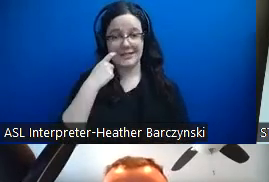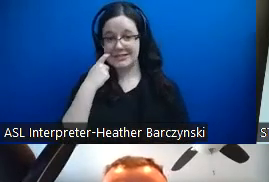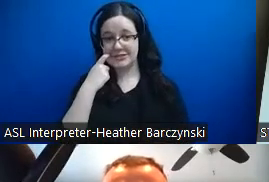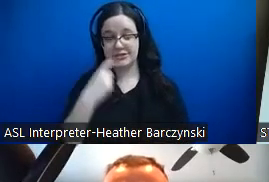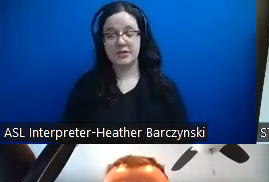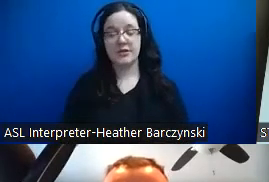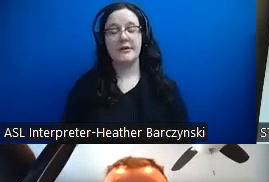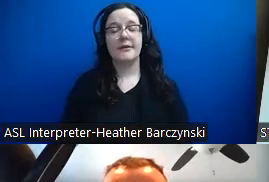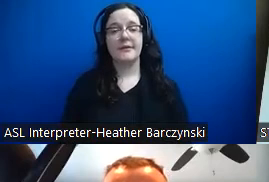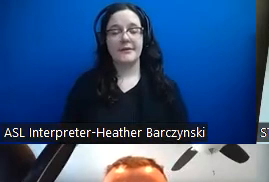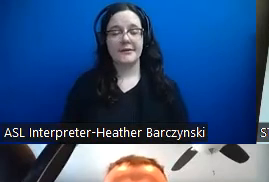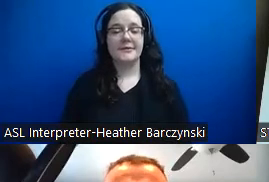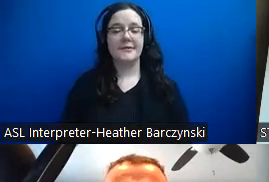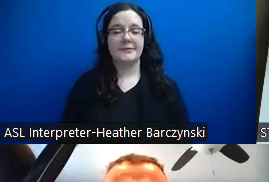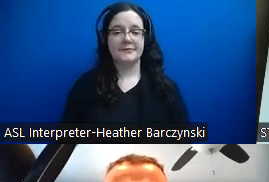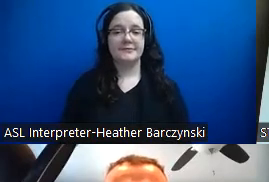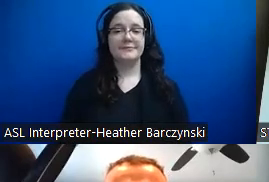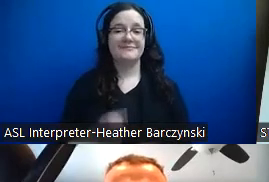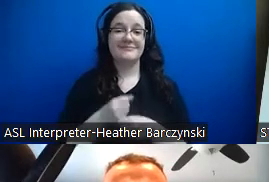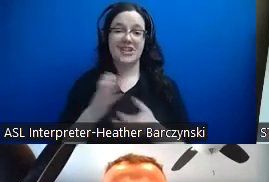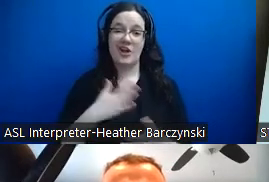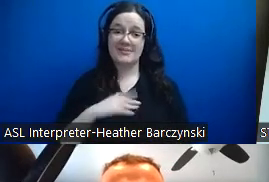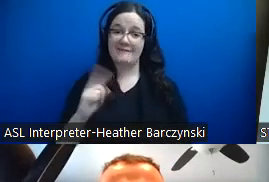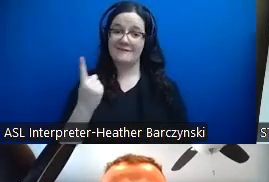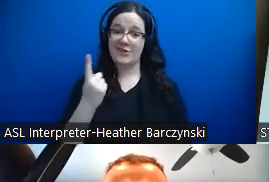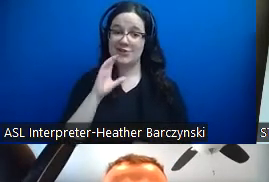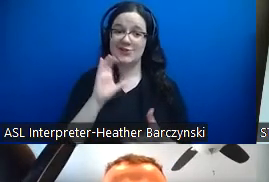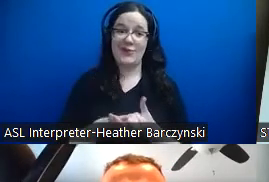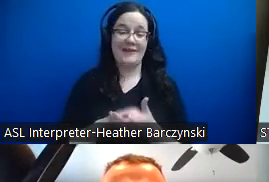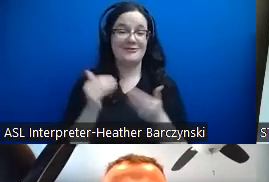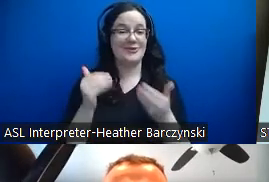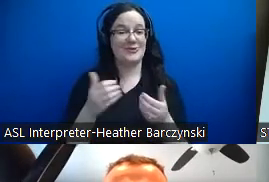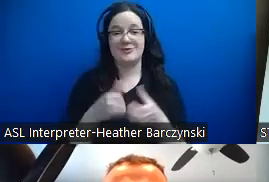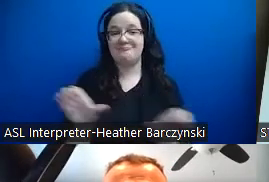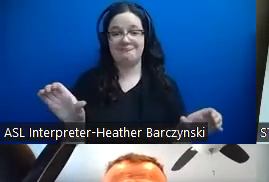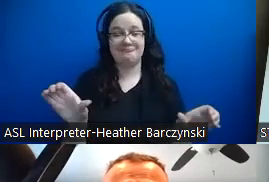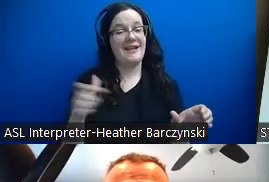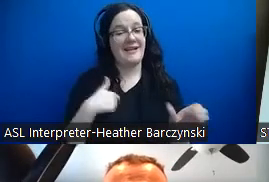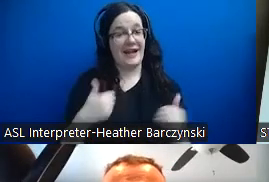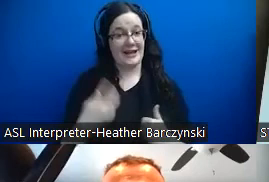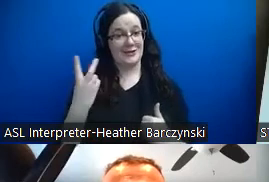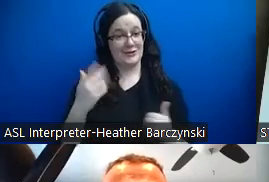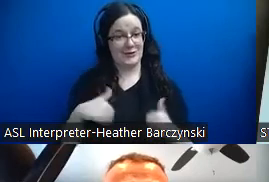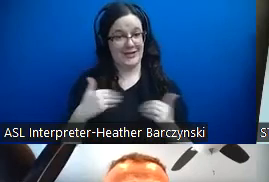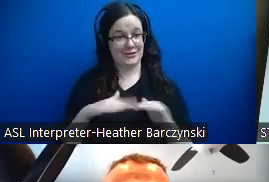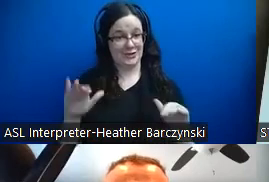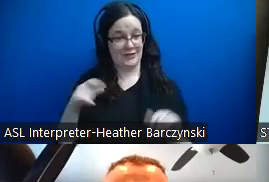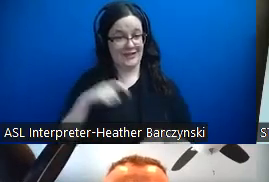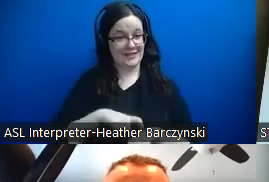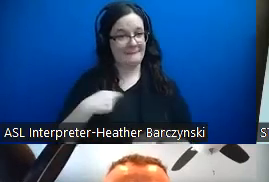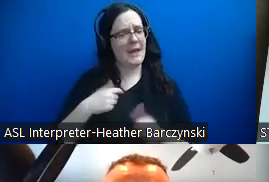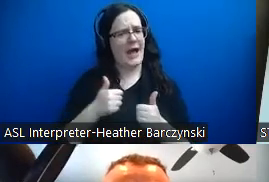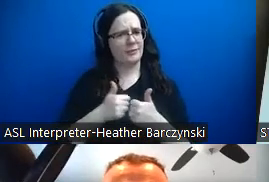it caused my first wife to separate from me. I had 2 young children at the time. I was distant. And she kept